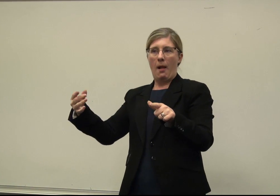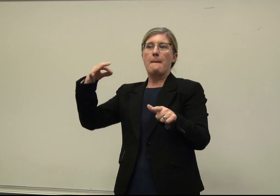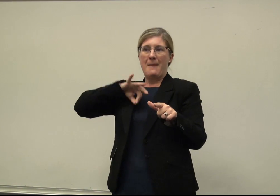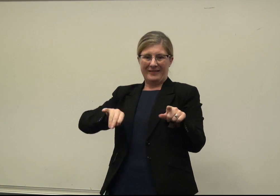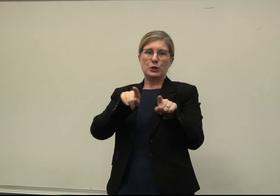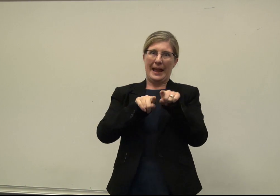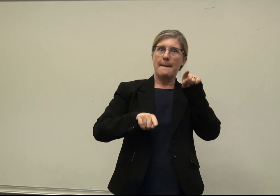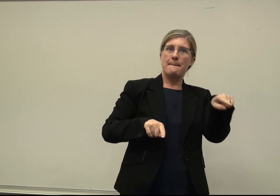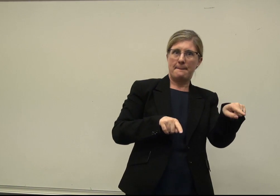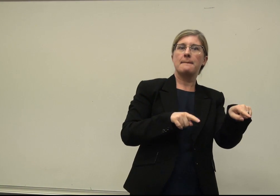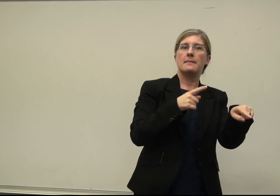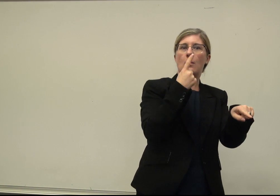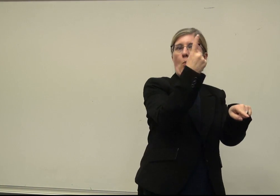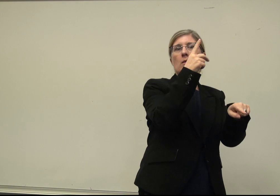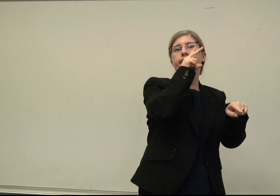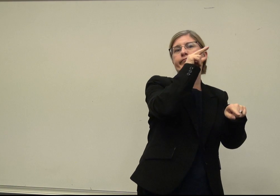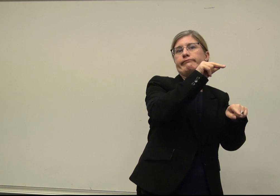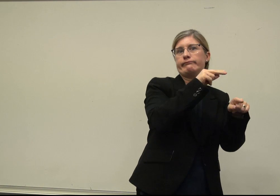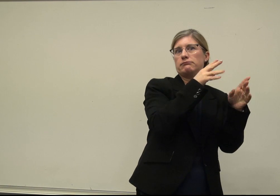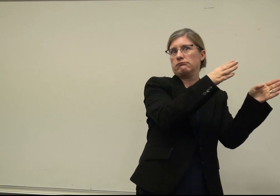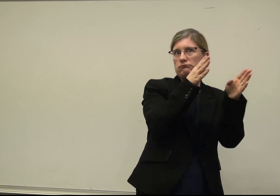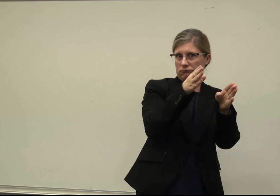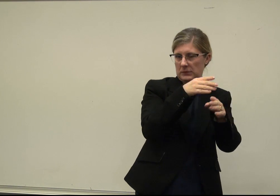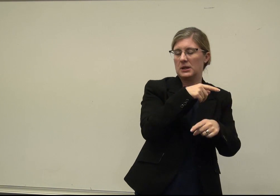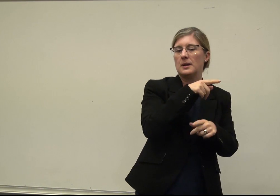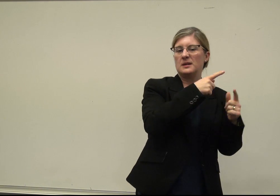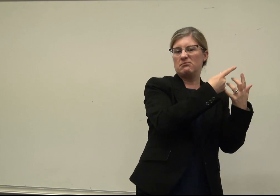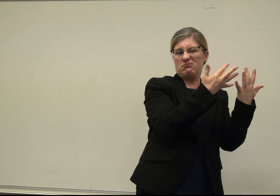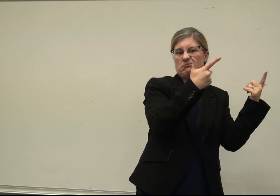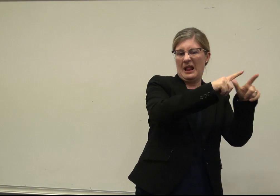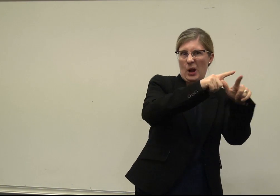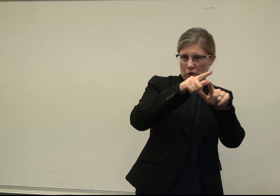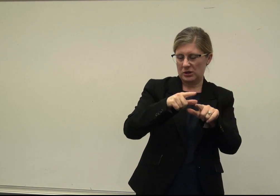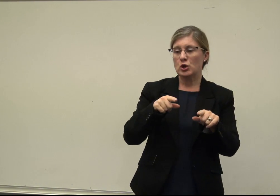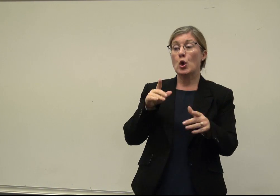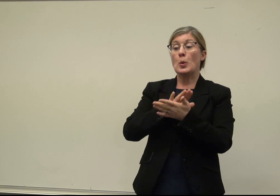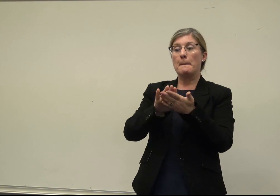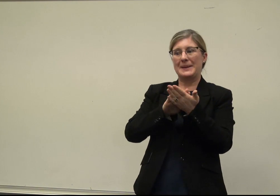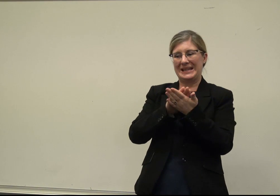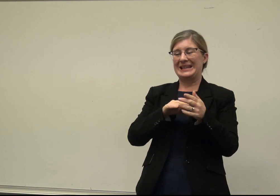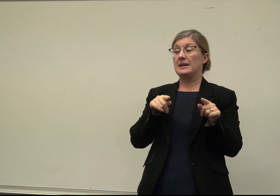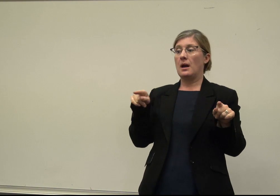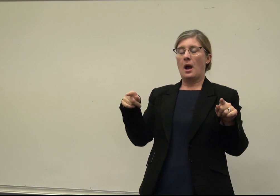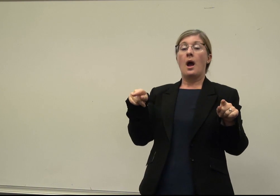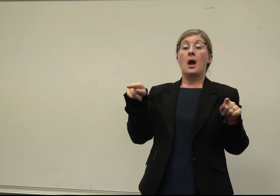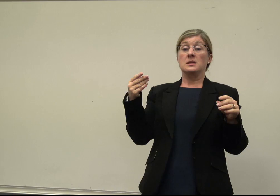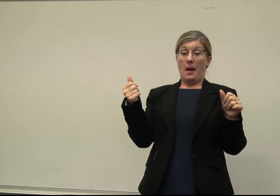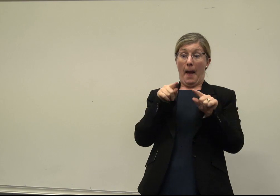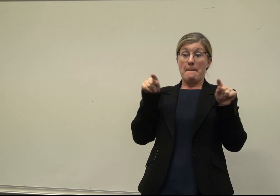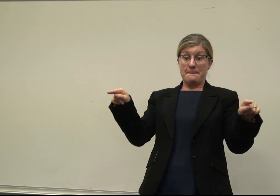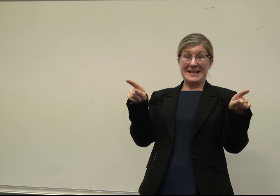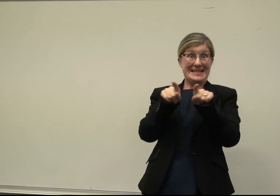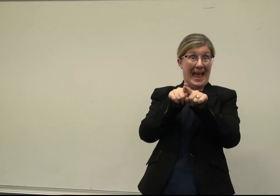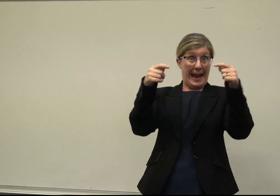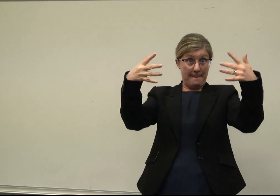to bimodal bilingualism, and they're not shared with unimodal bilingualism, because